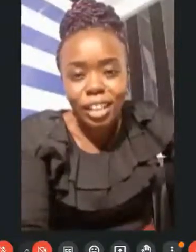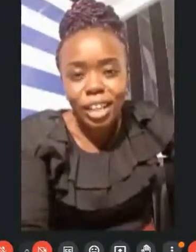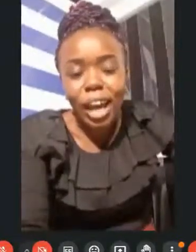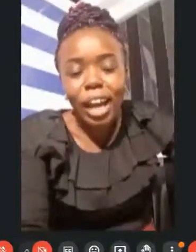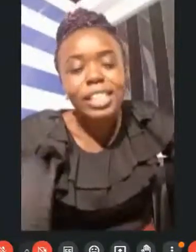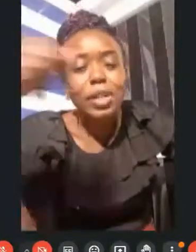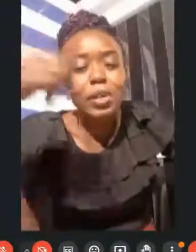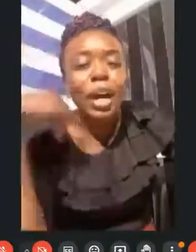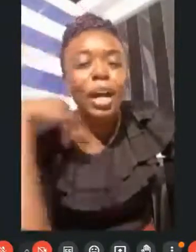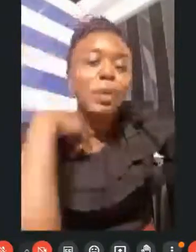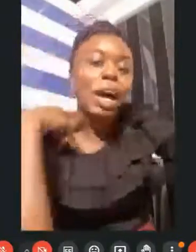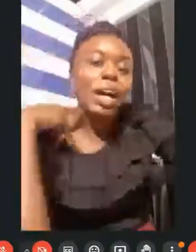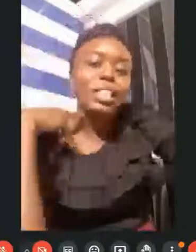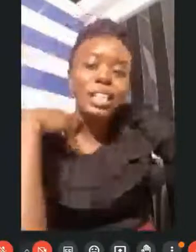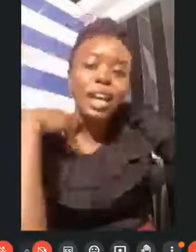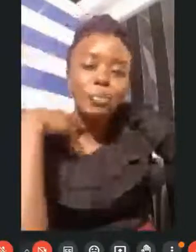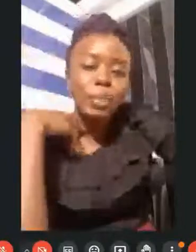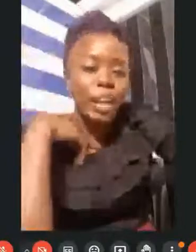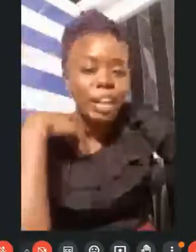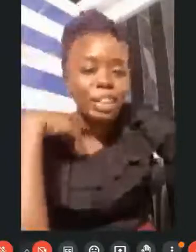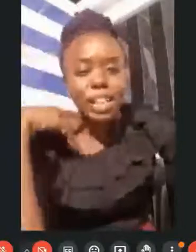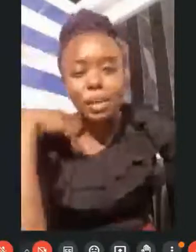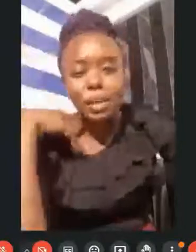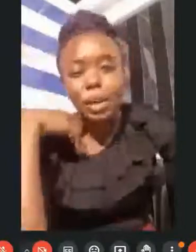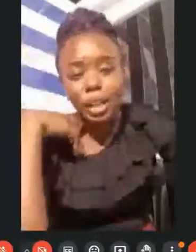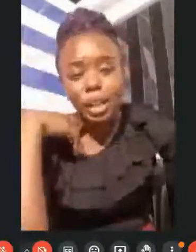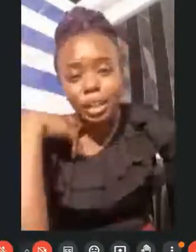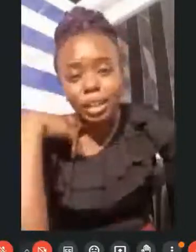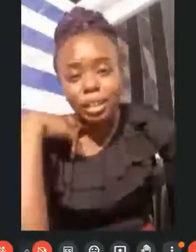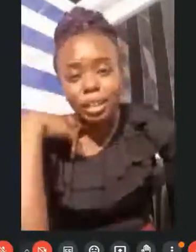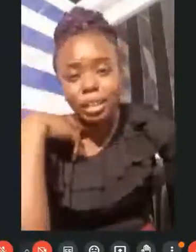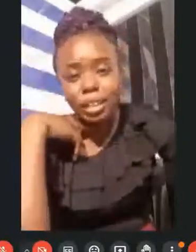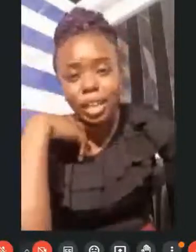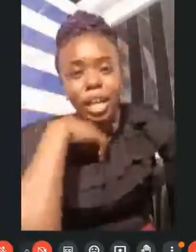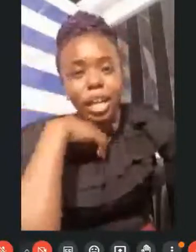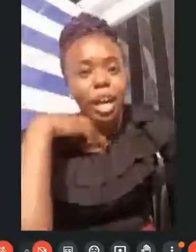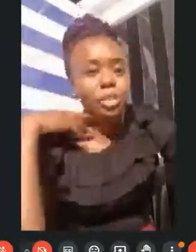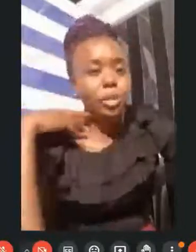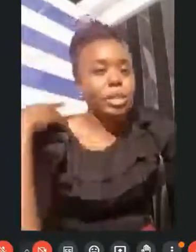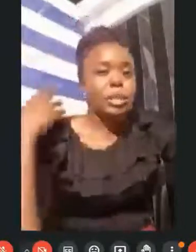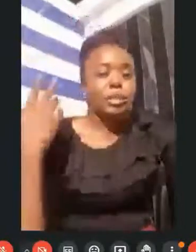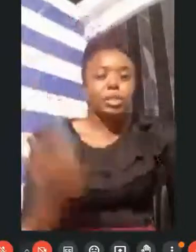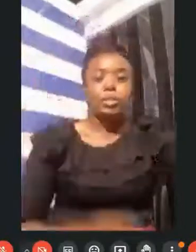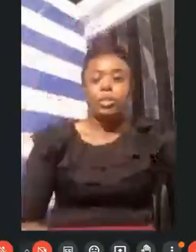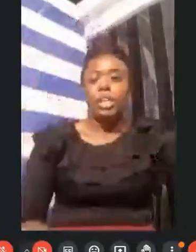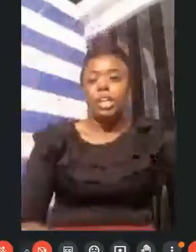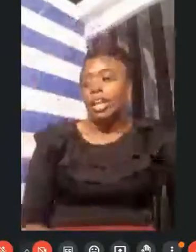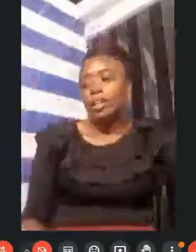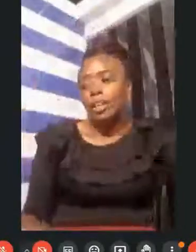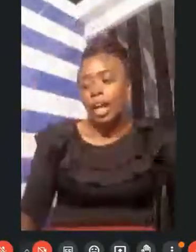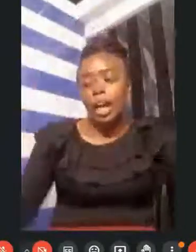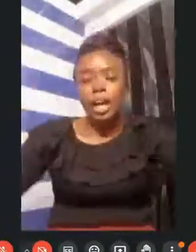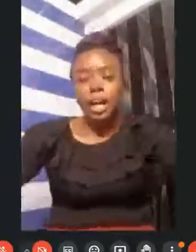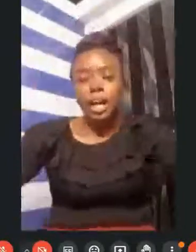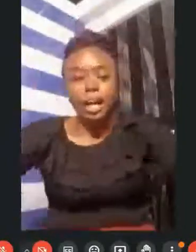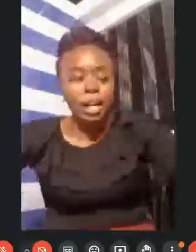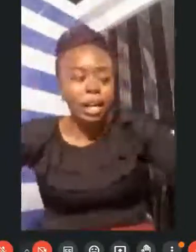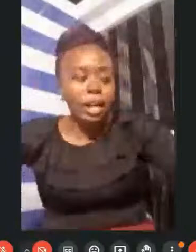Okay. I can see your hand is up, but I can't hear you, Hannah. Yeah, so what I'm going to do right